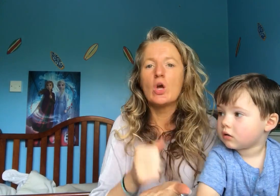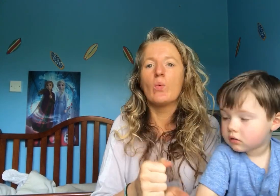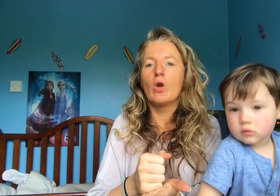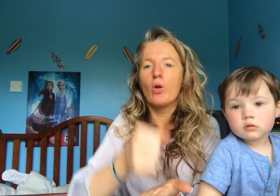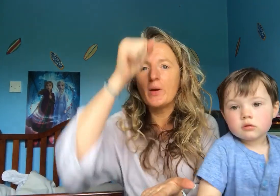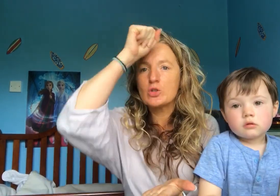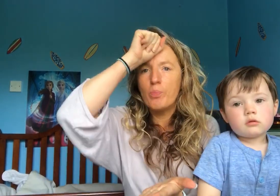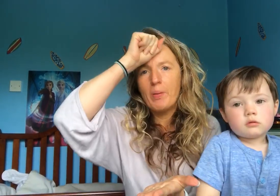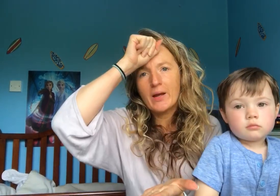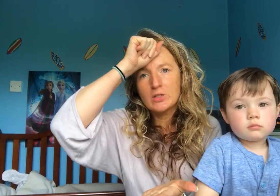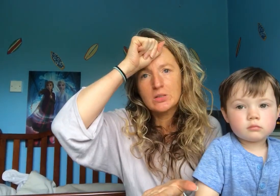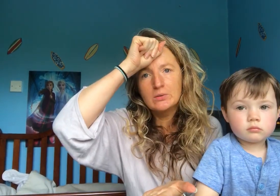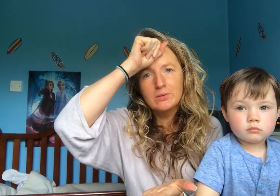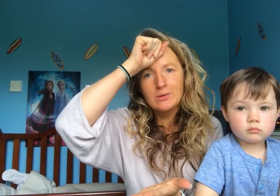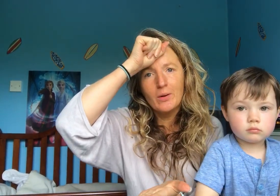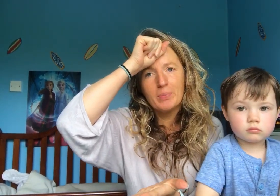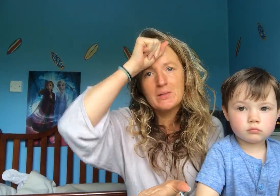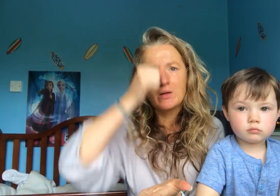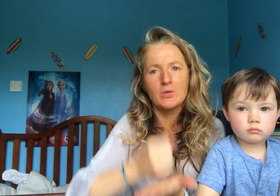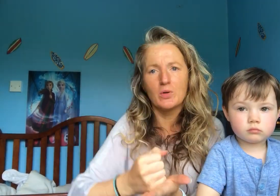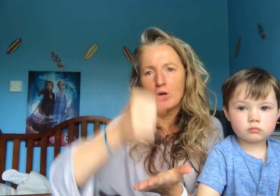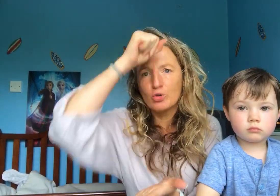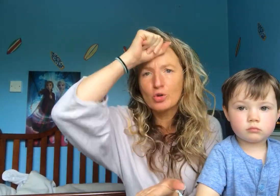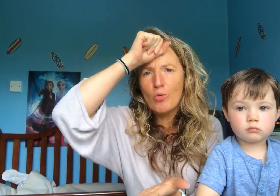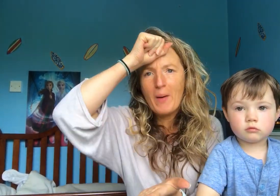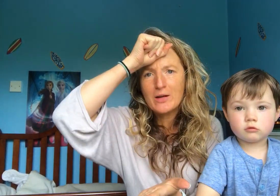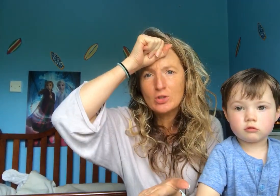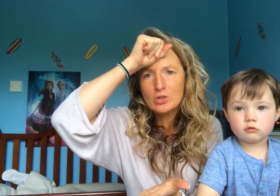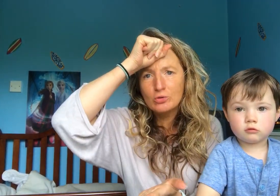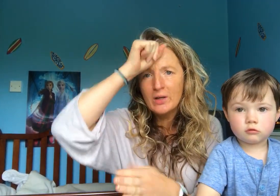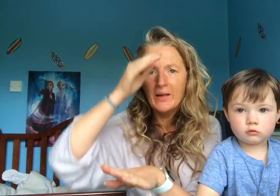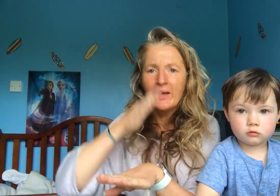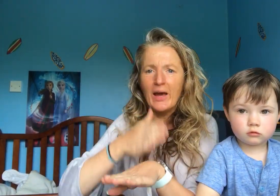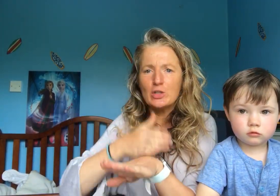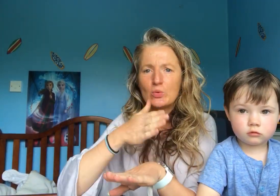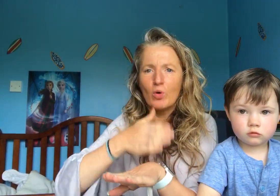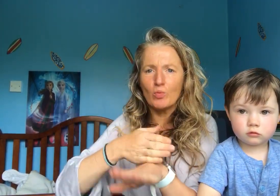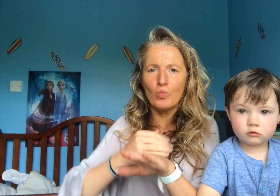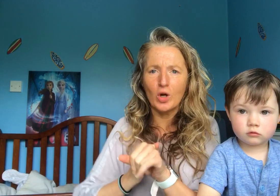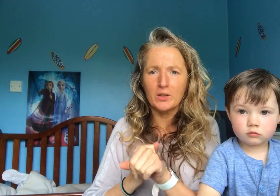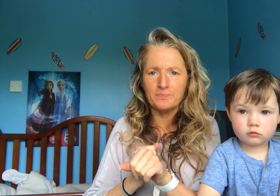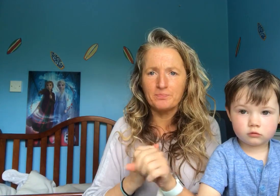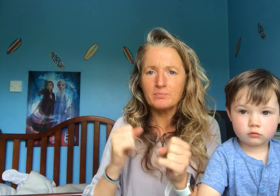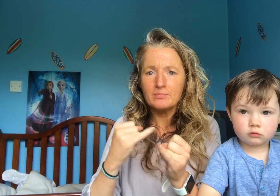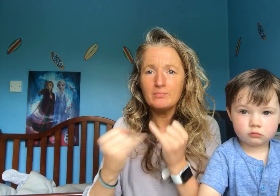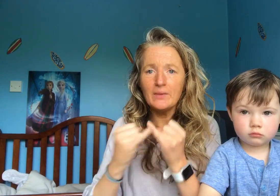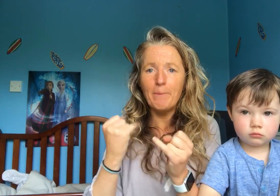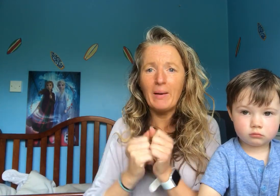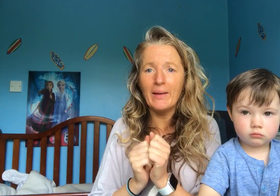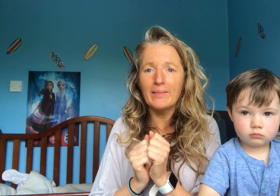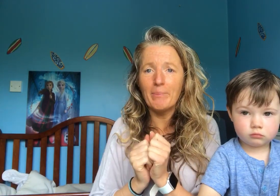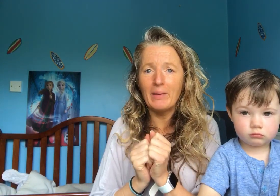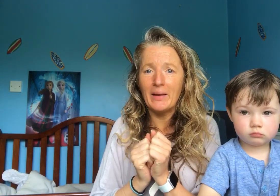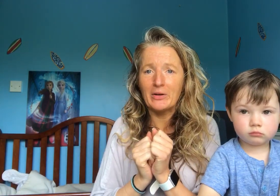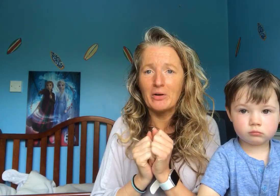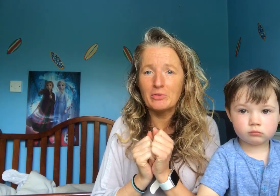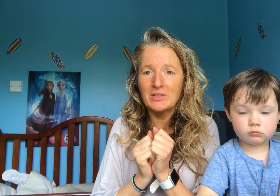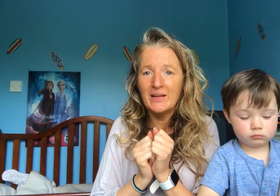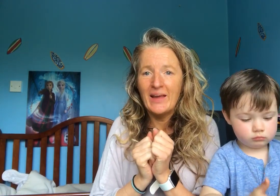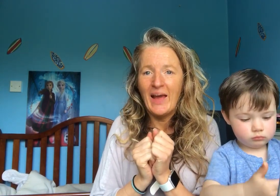We'll all be able to go back to school. Oh, please God, we're all going to go back to school and do our work and play in the playground and